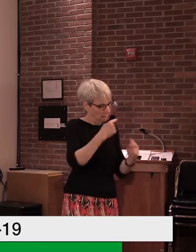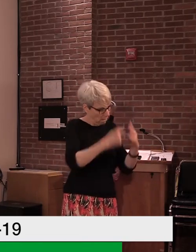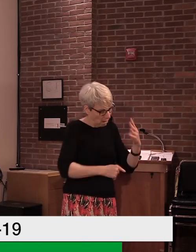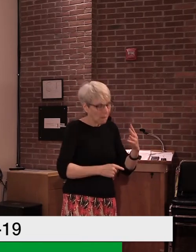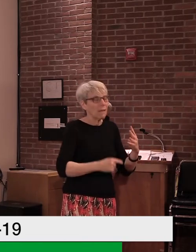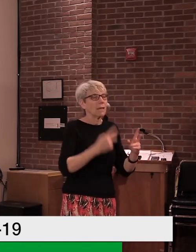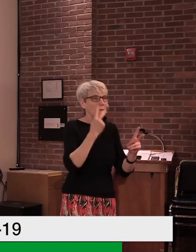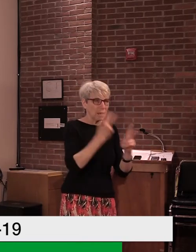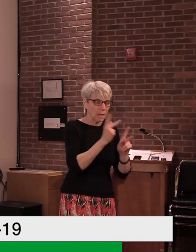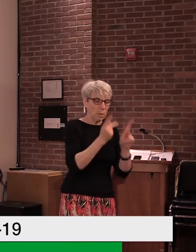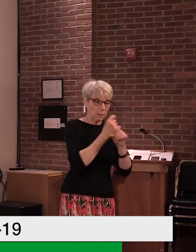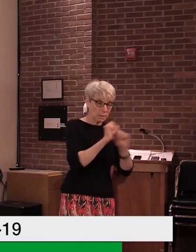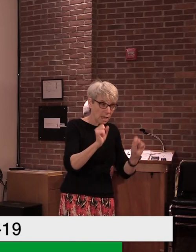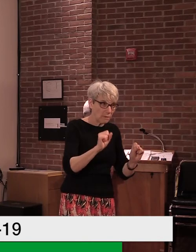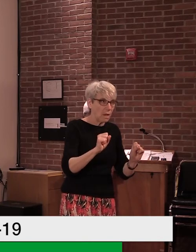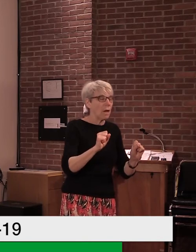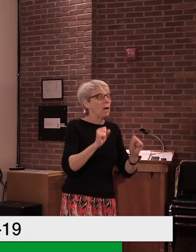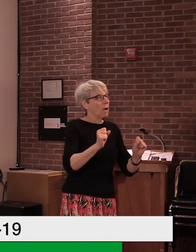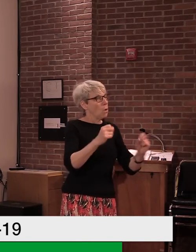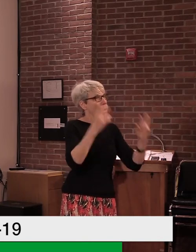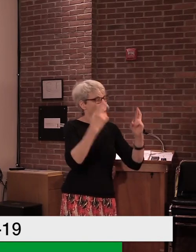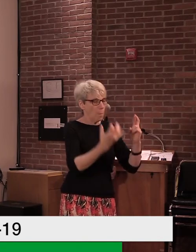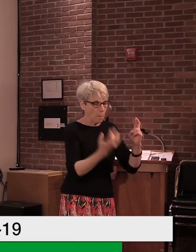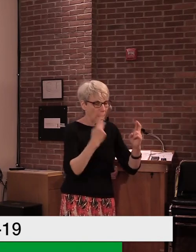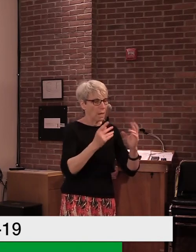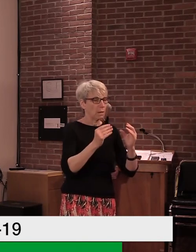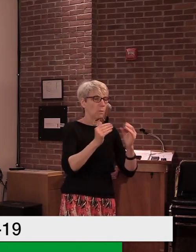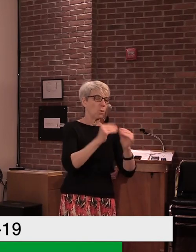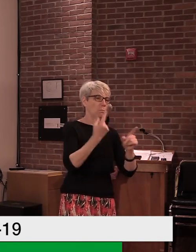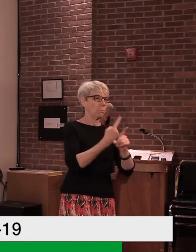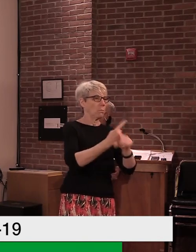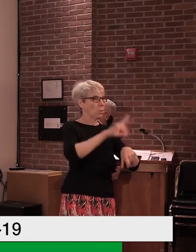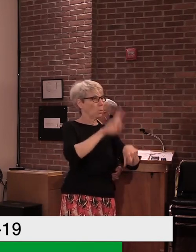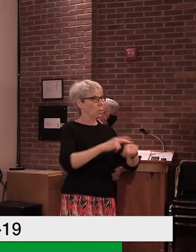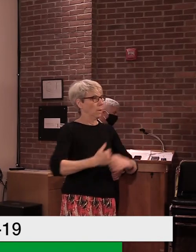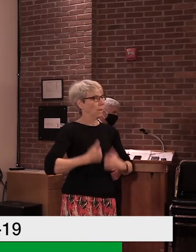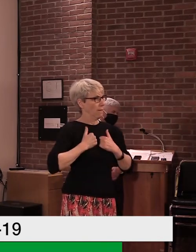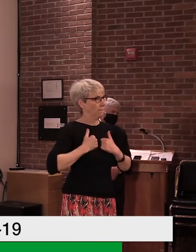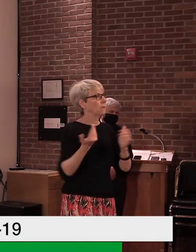and get back to our more normal lives faster.